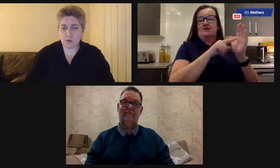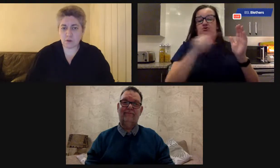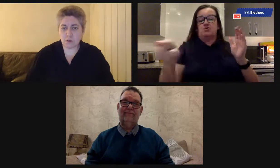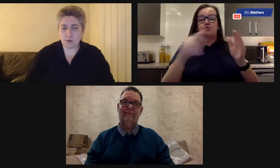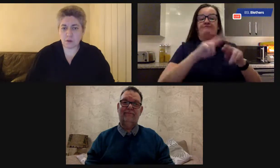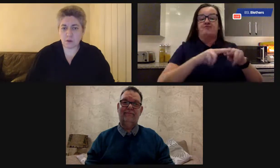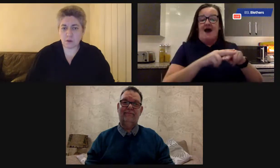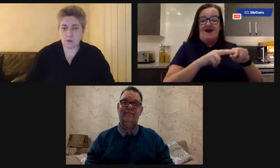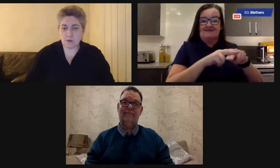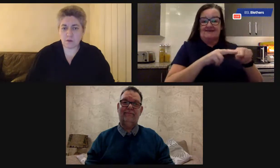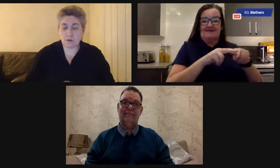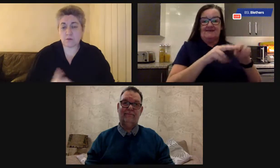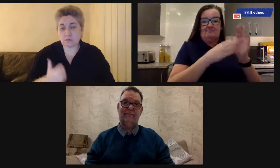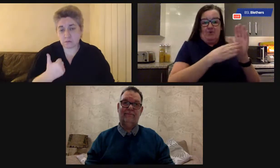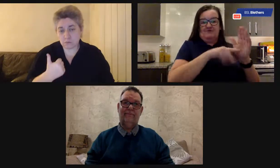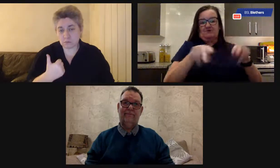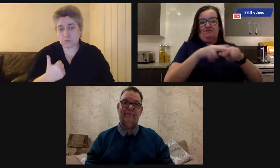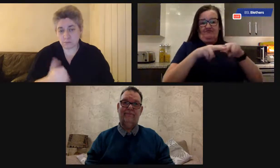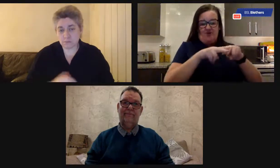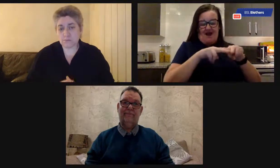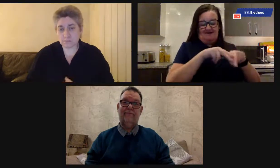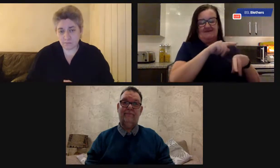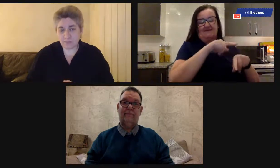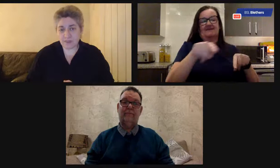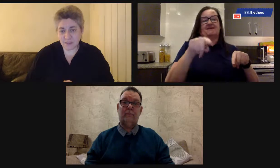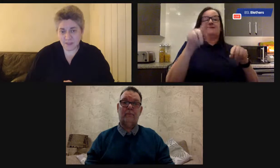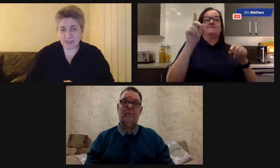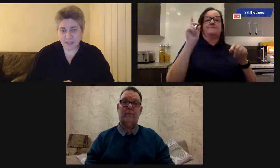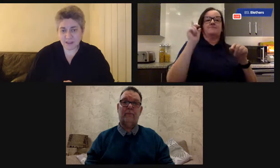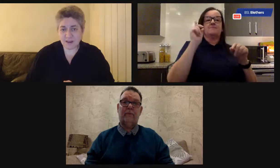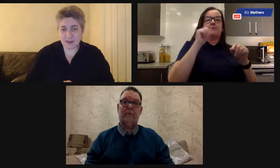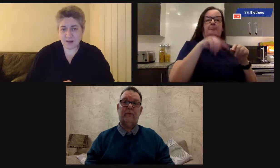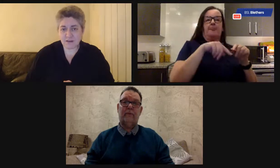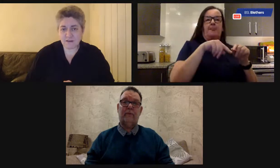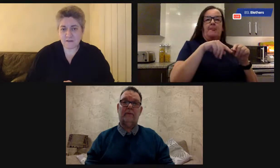area. They will be there Monday to Friday,